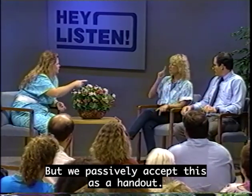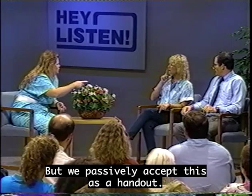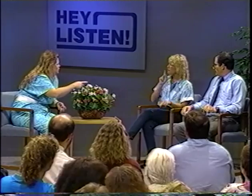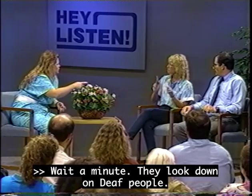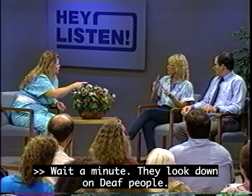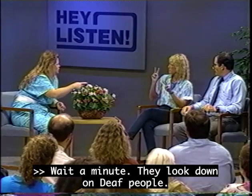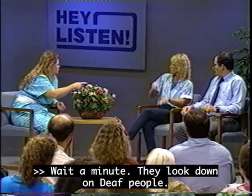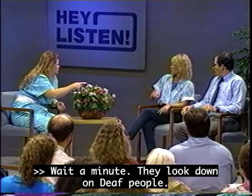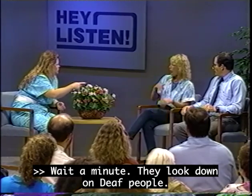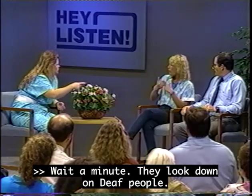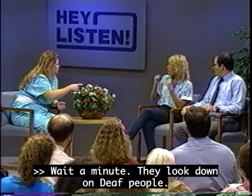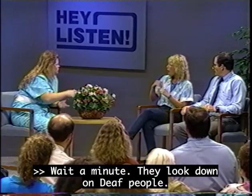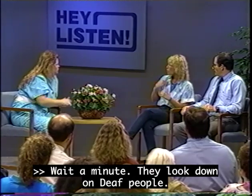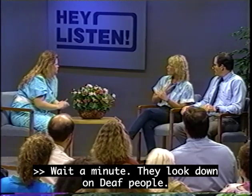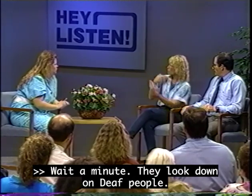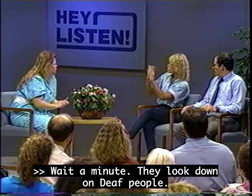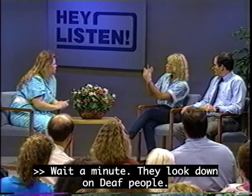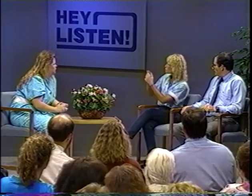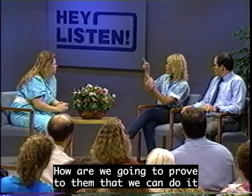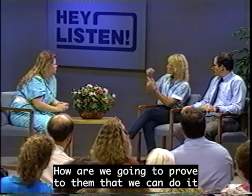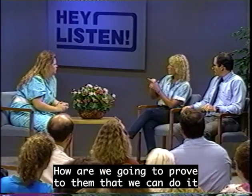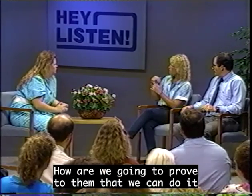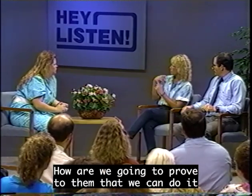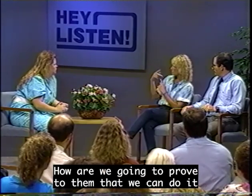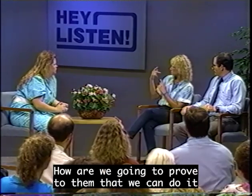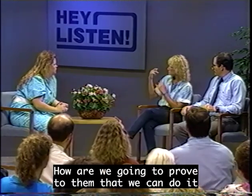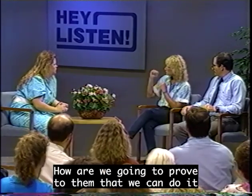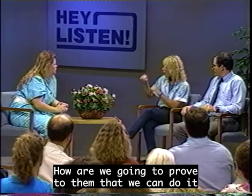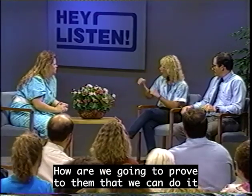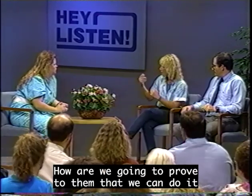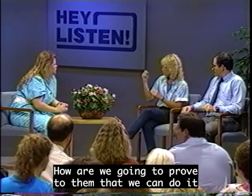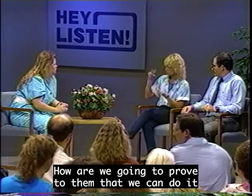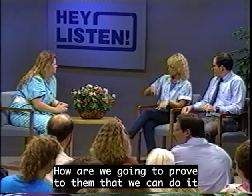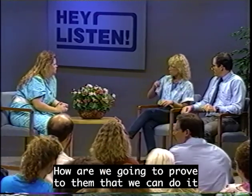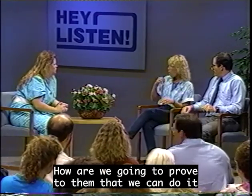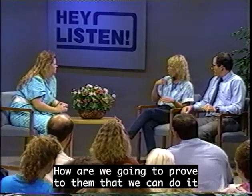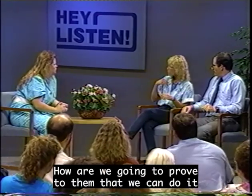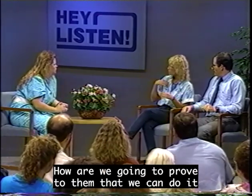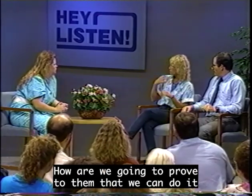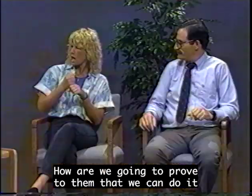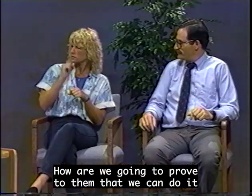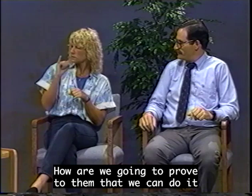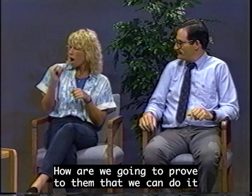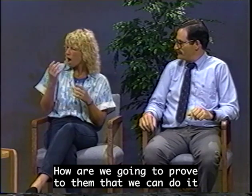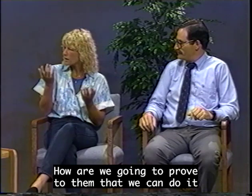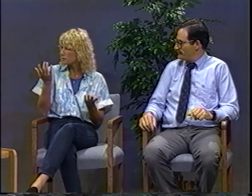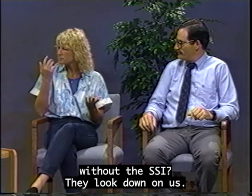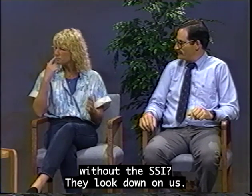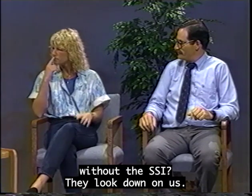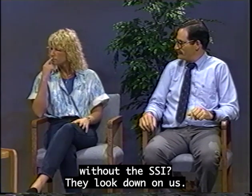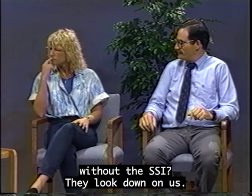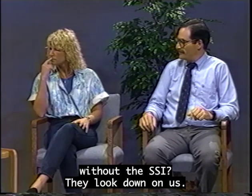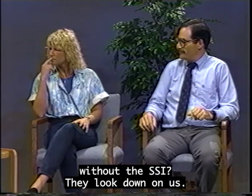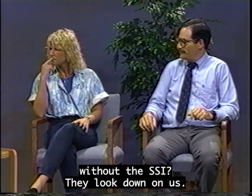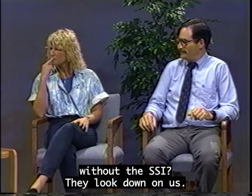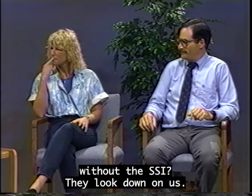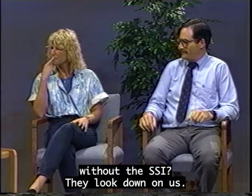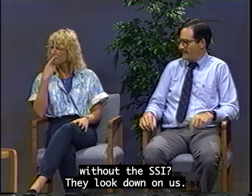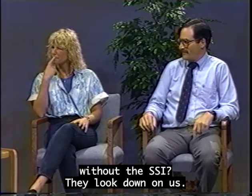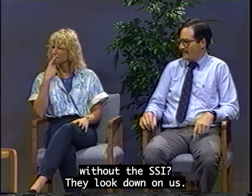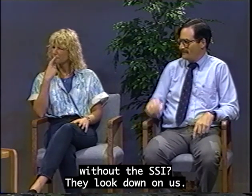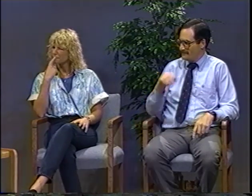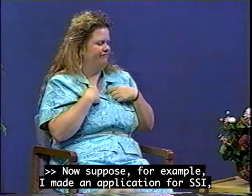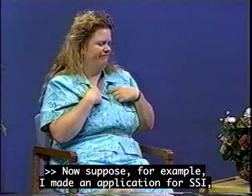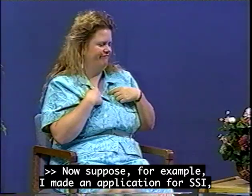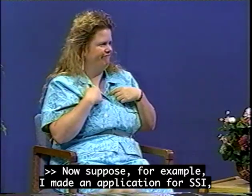accept this as a handout. They look down on deaf people. How are we going to prove to them that we can do it without the SSI? They look